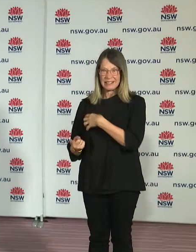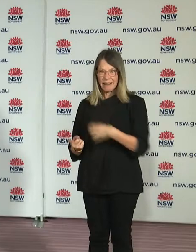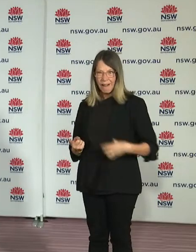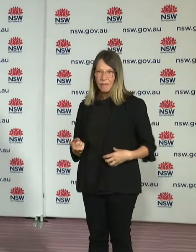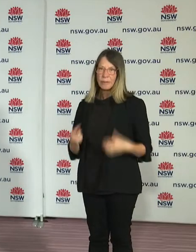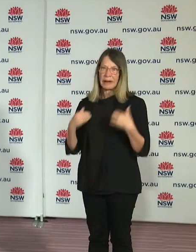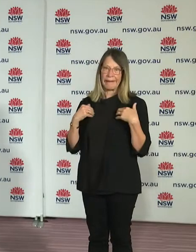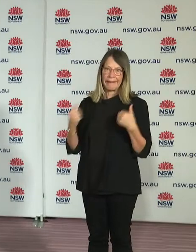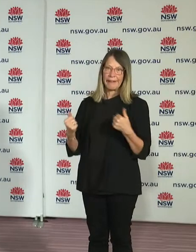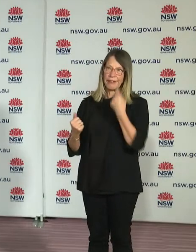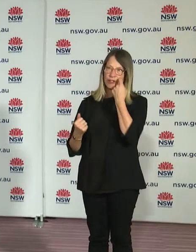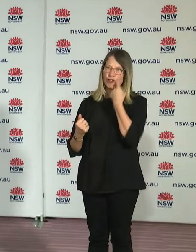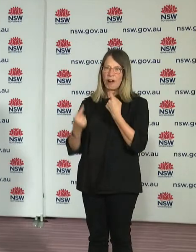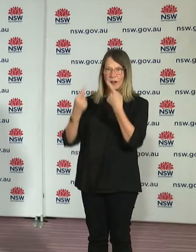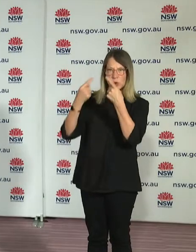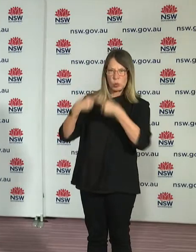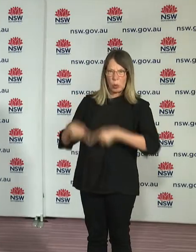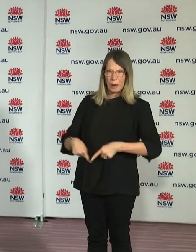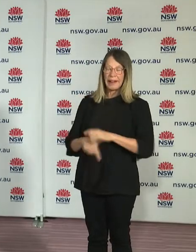think so far the response has been pretty well.